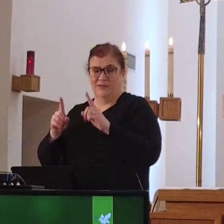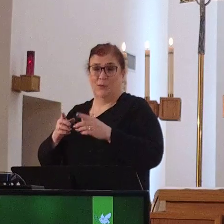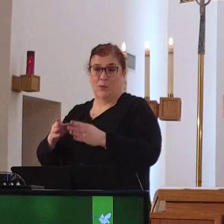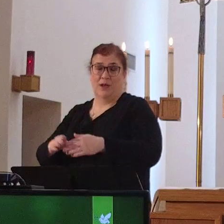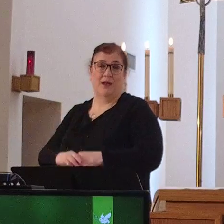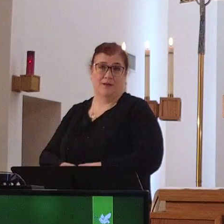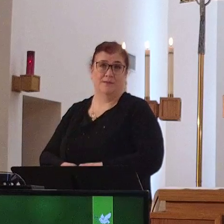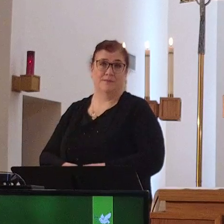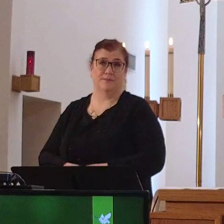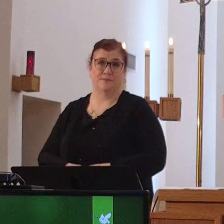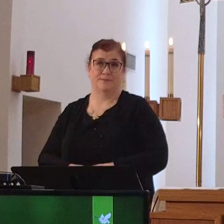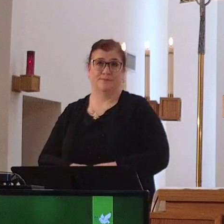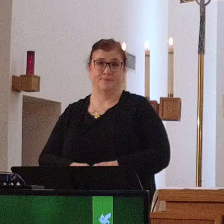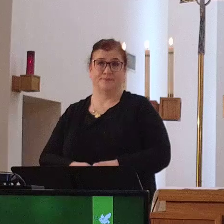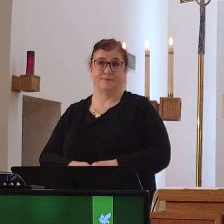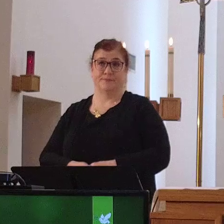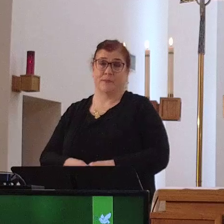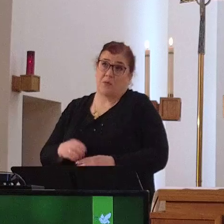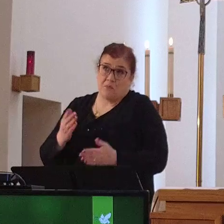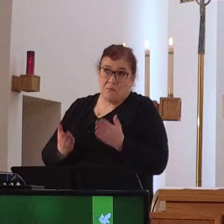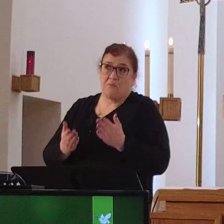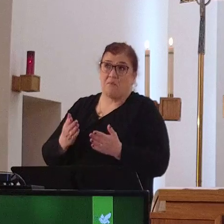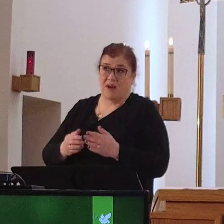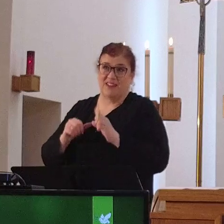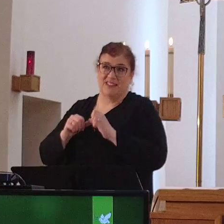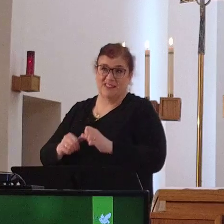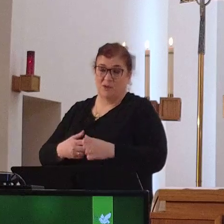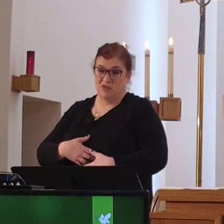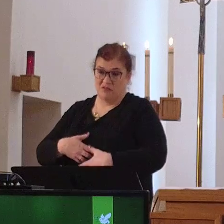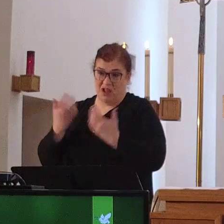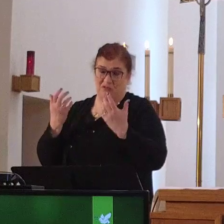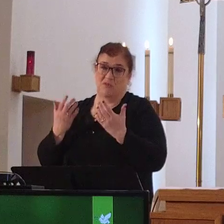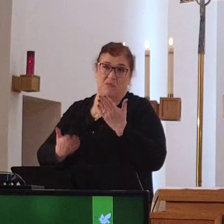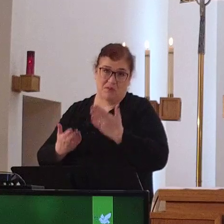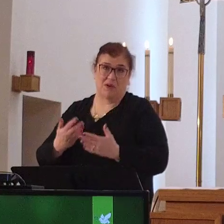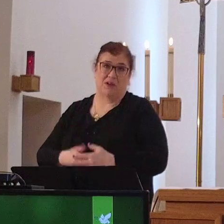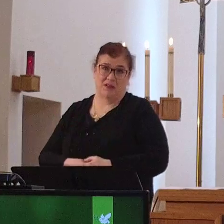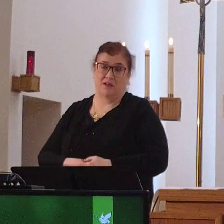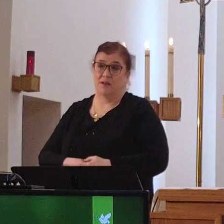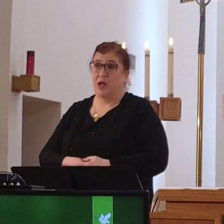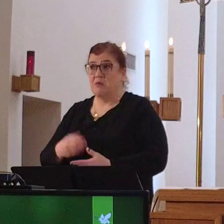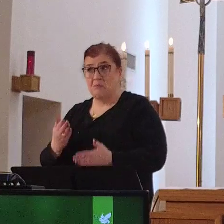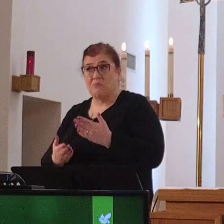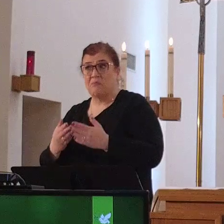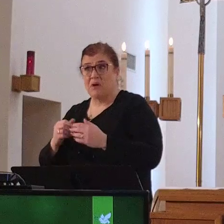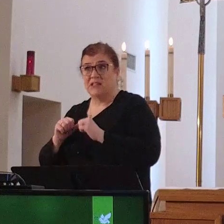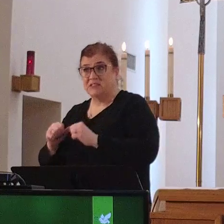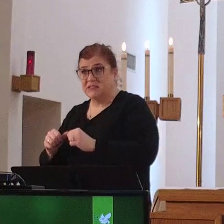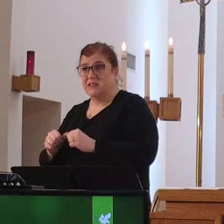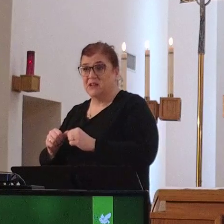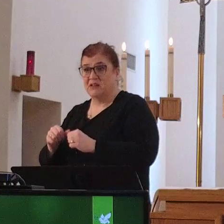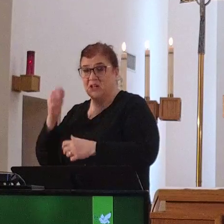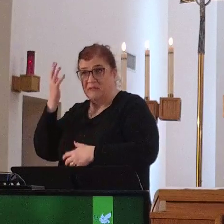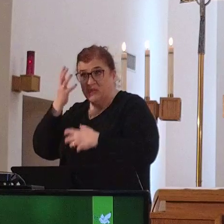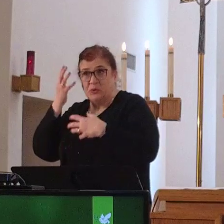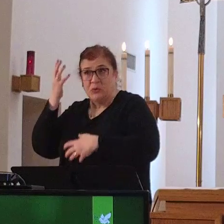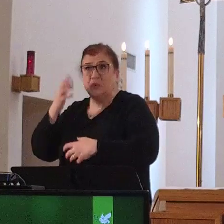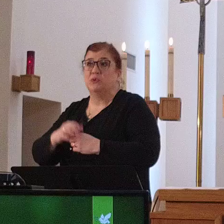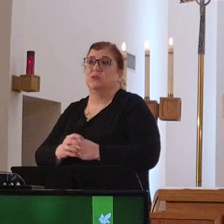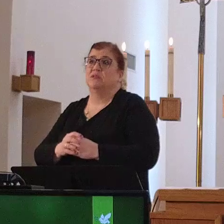way. It might still bring anger, and it might still bring